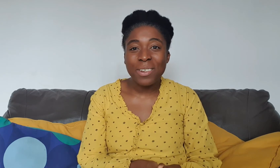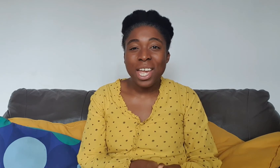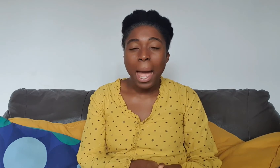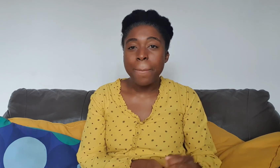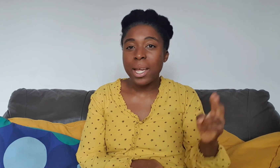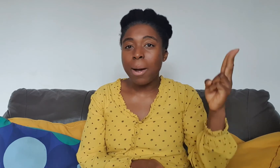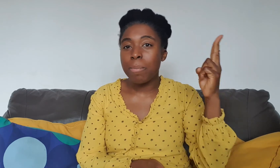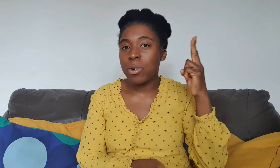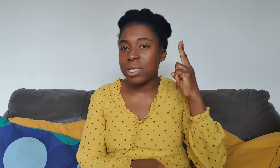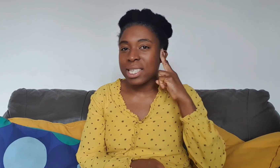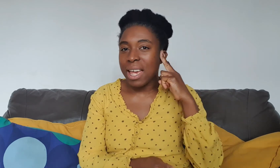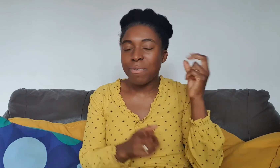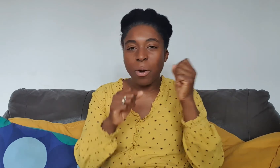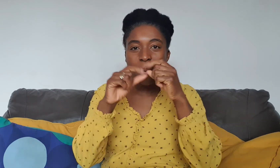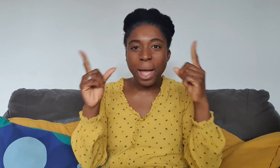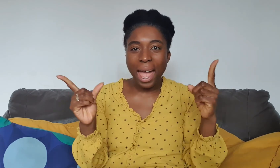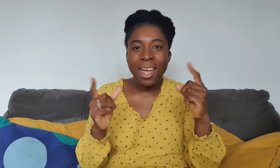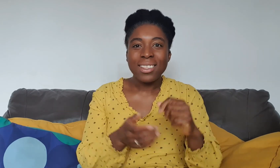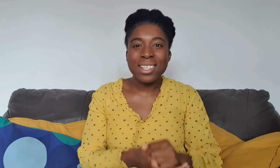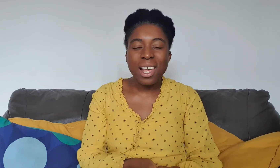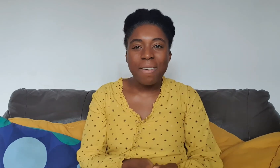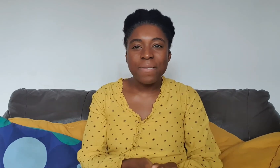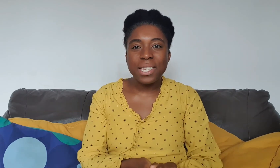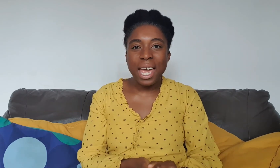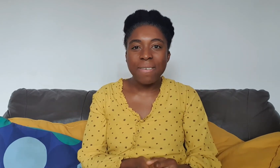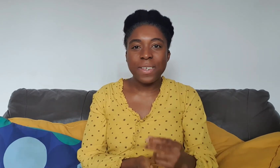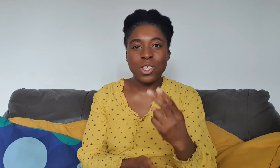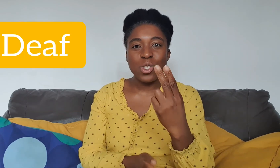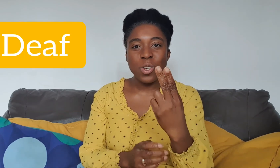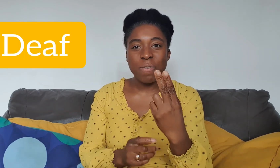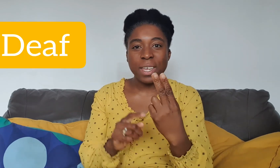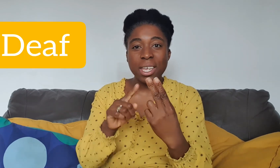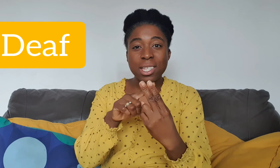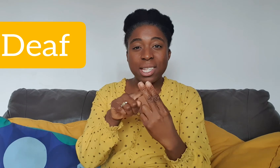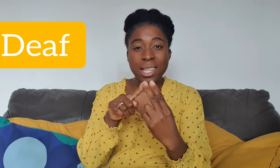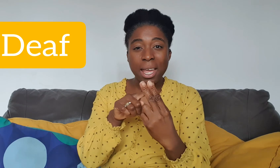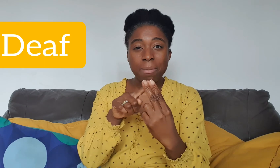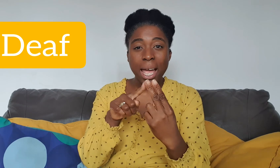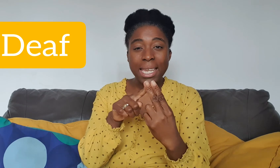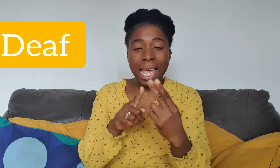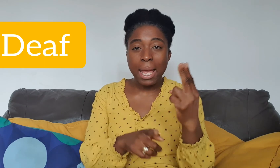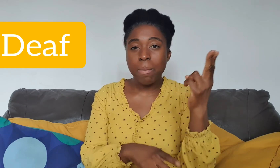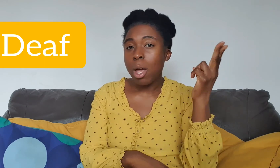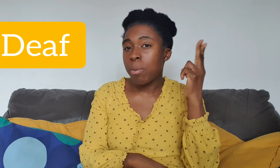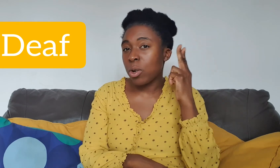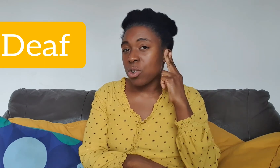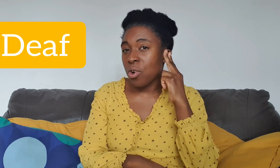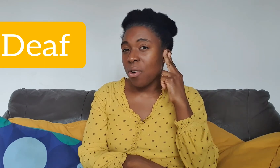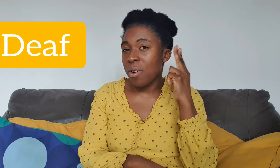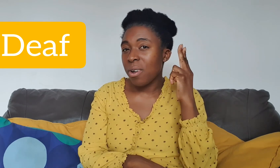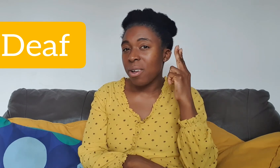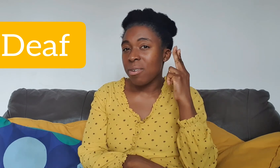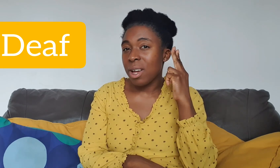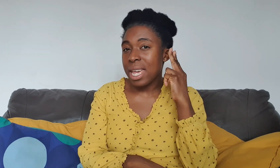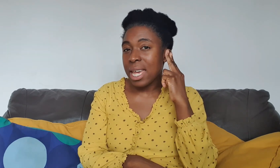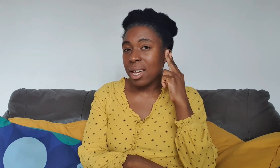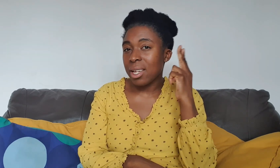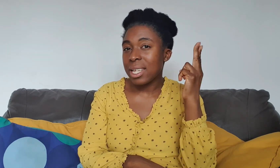and become more deaf aware. The sign for deaf is 2 fingers, the same like name, but on your ear.